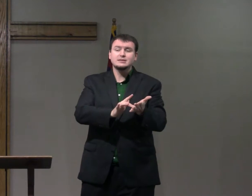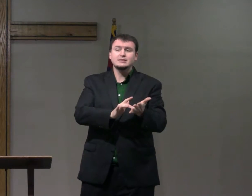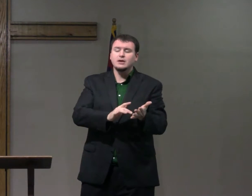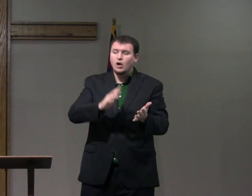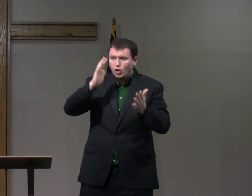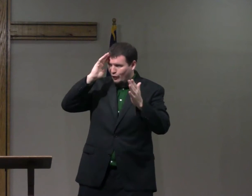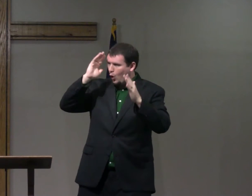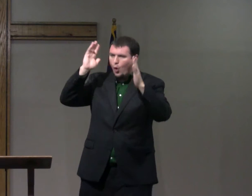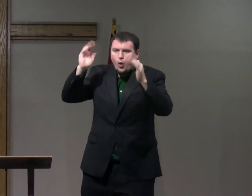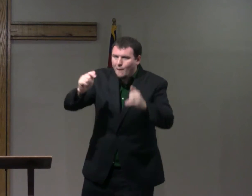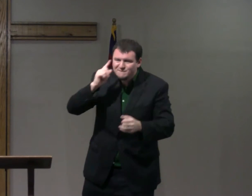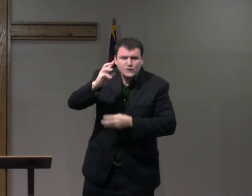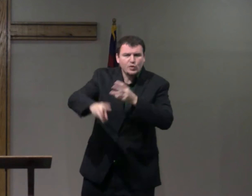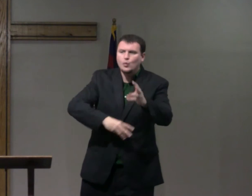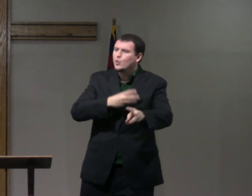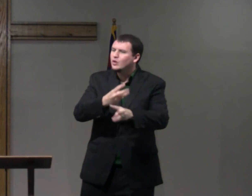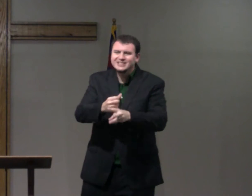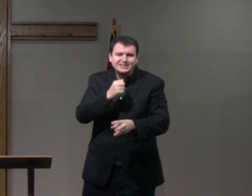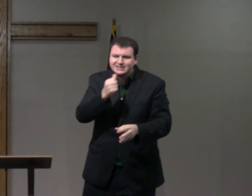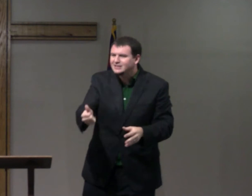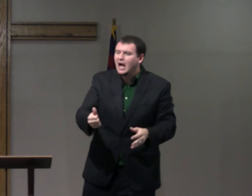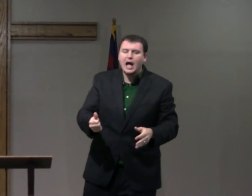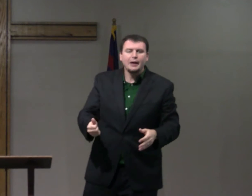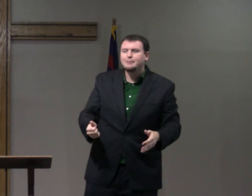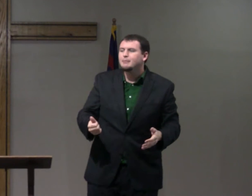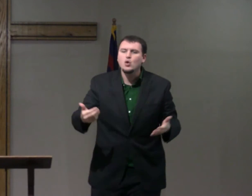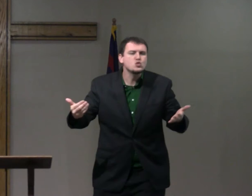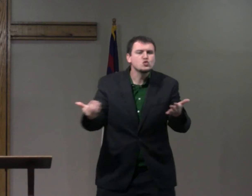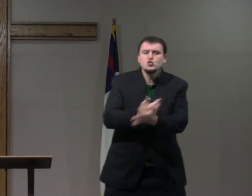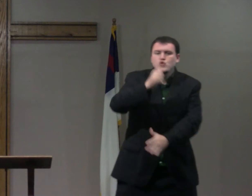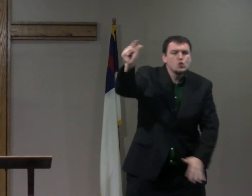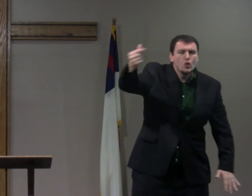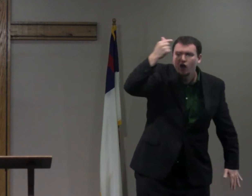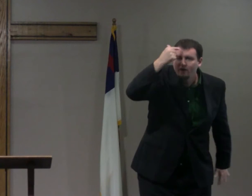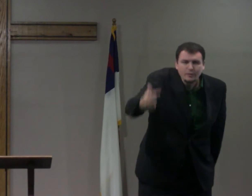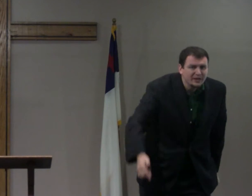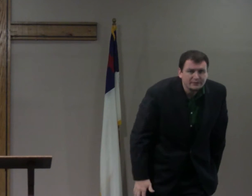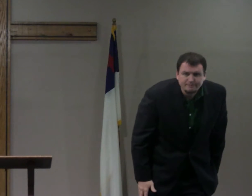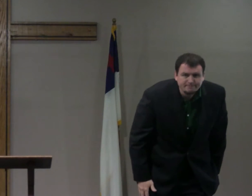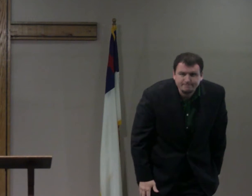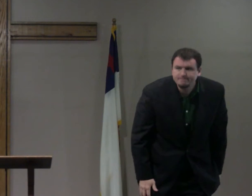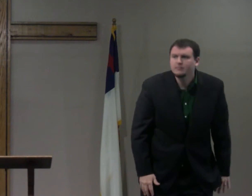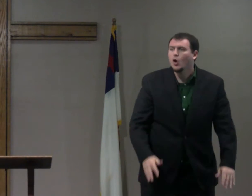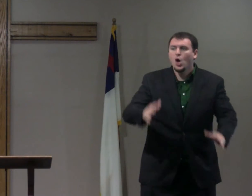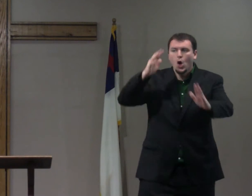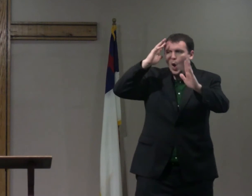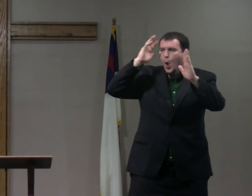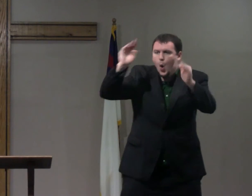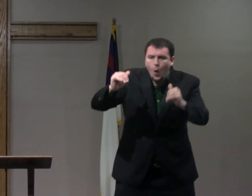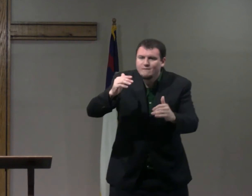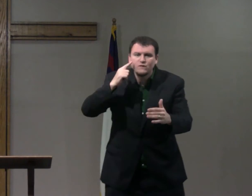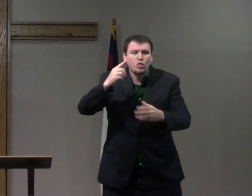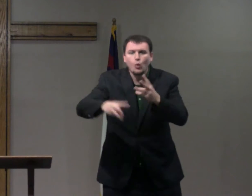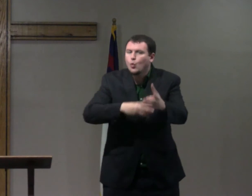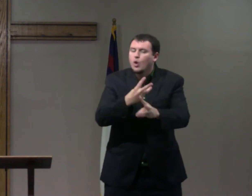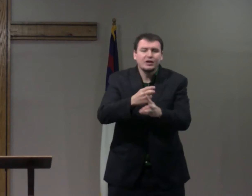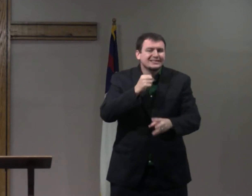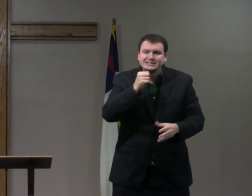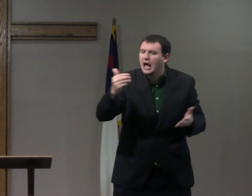But the hope for the world is not medication. It's not a new government. The hope for the world is